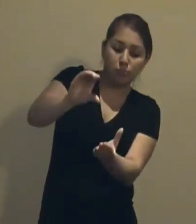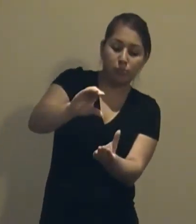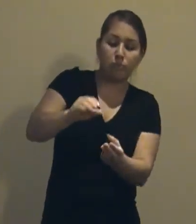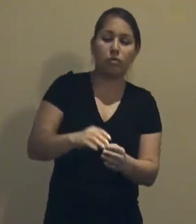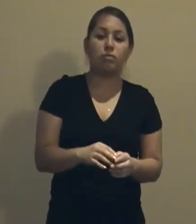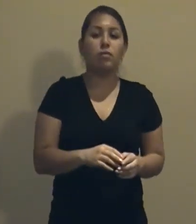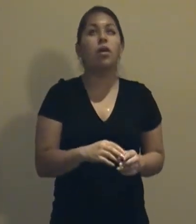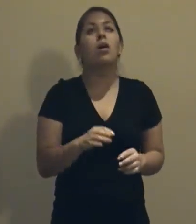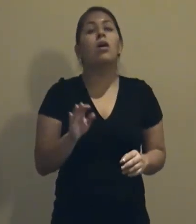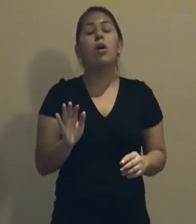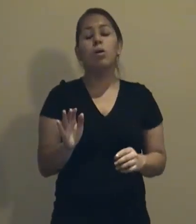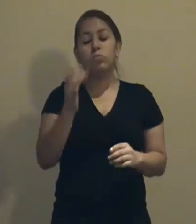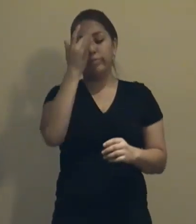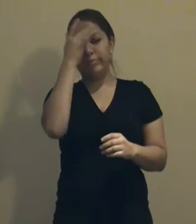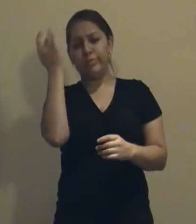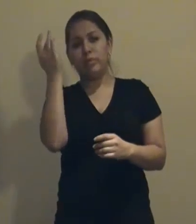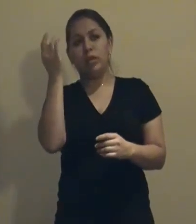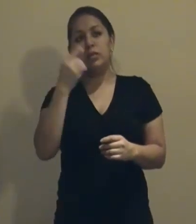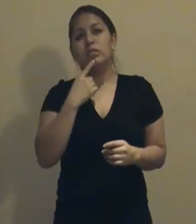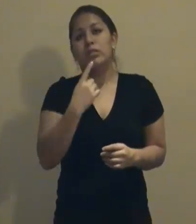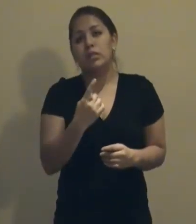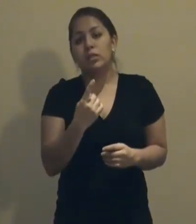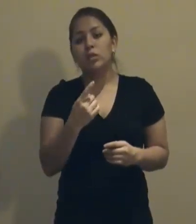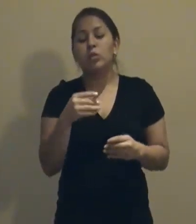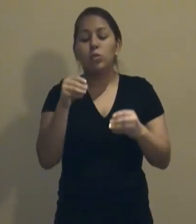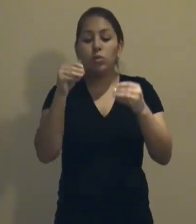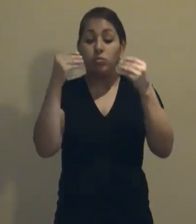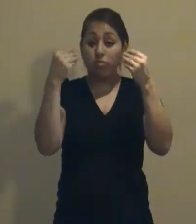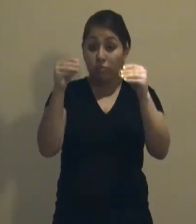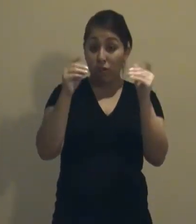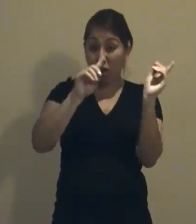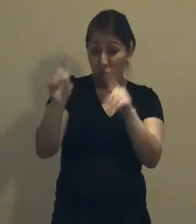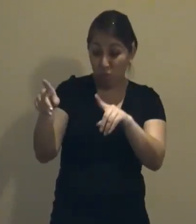a packet of chicken fajita spice mix at the grocery store.